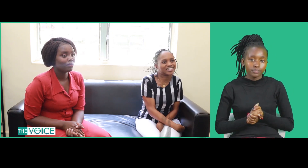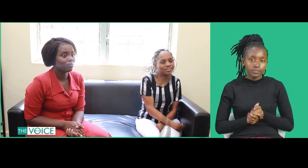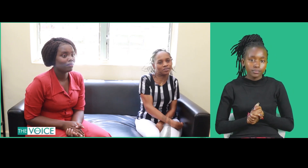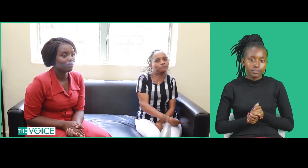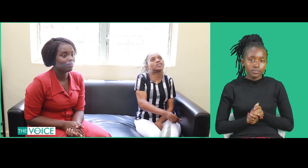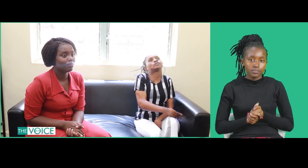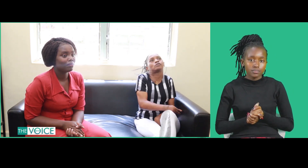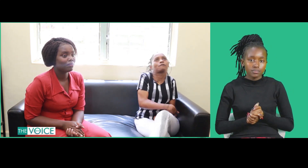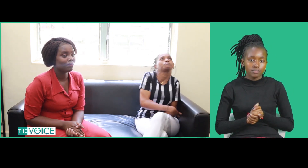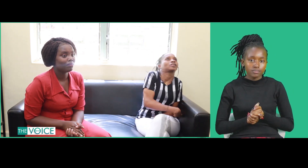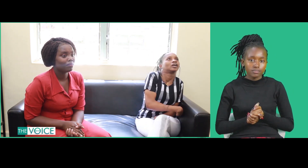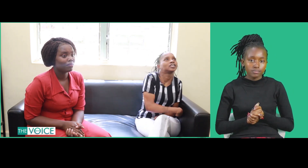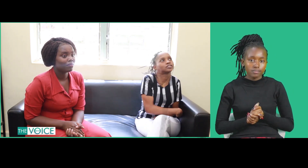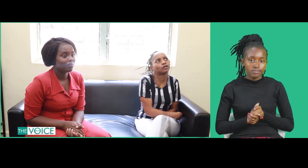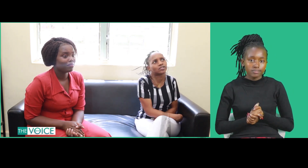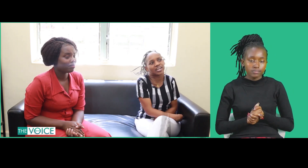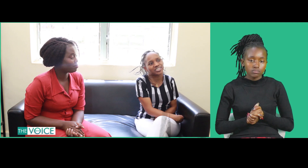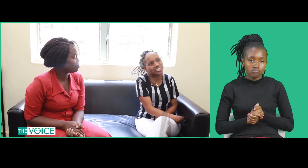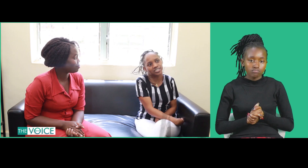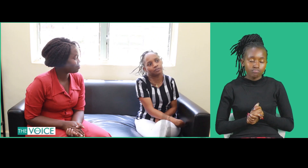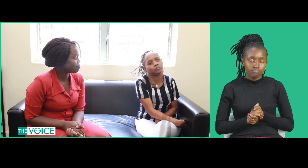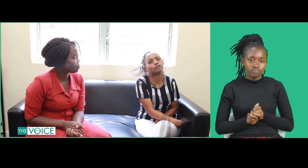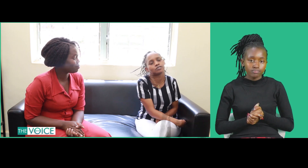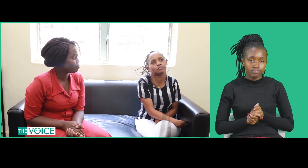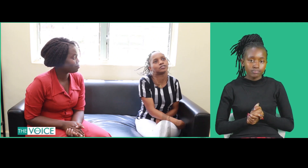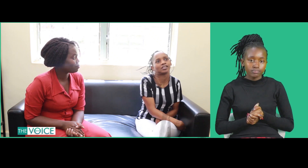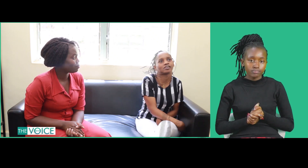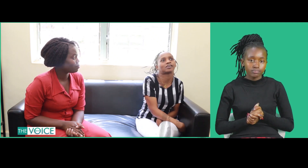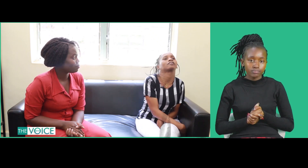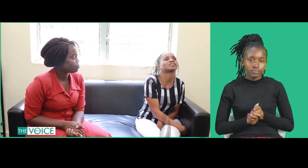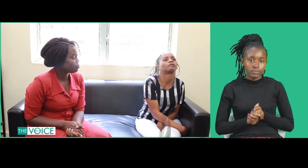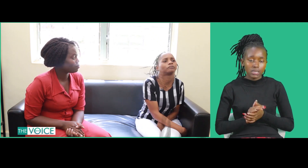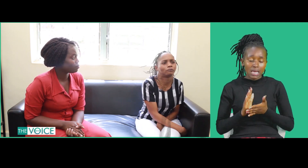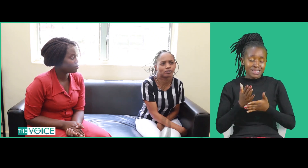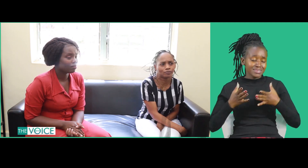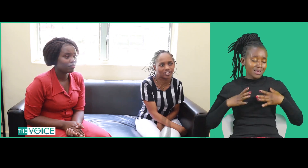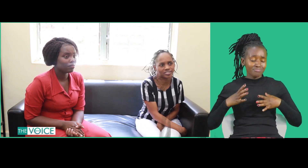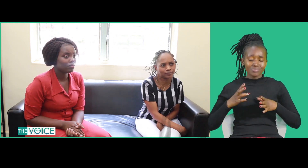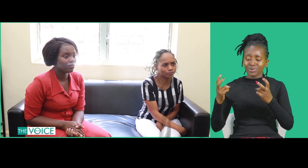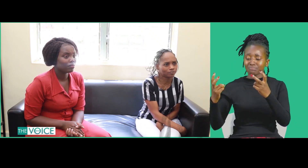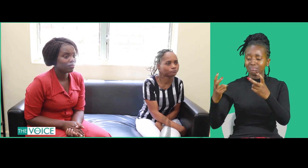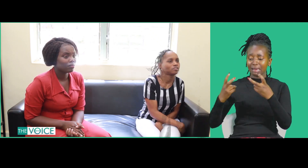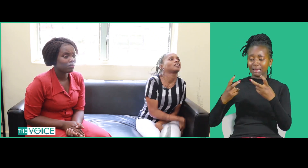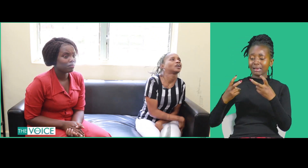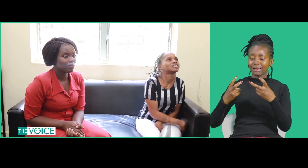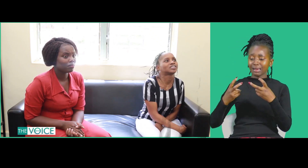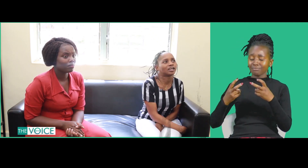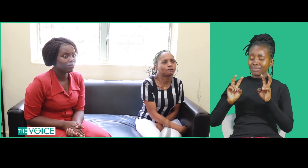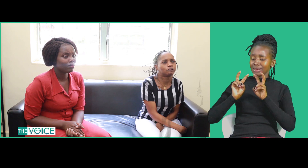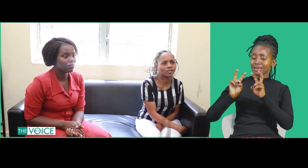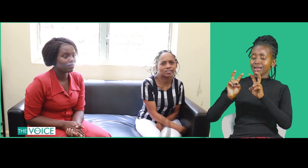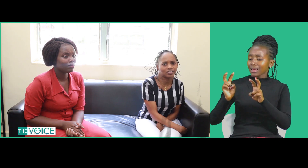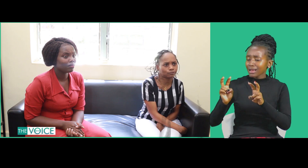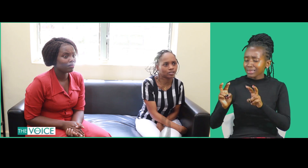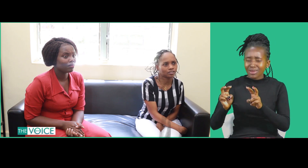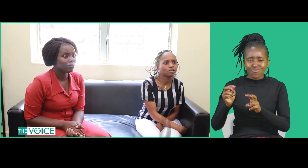I engage them. But you know, it's not that easy because you see some people look at you and say,